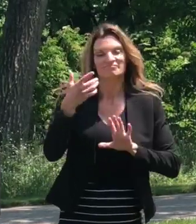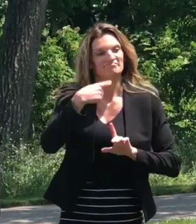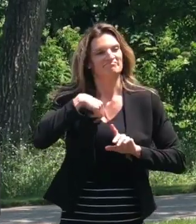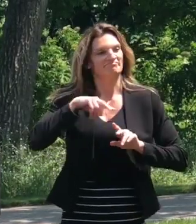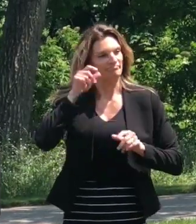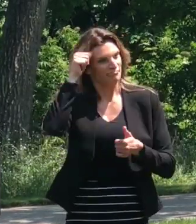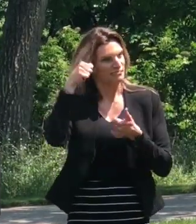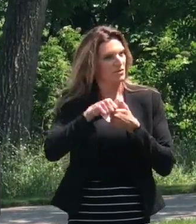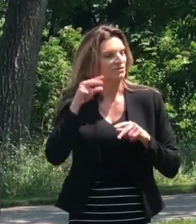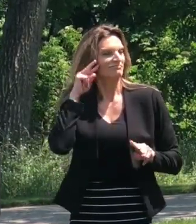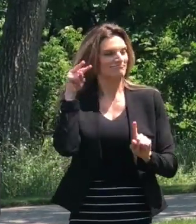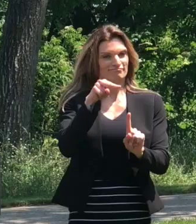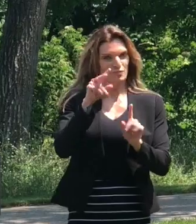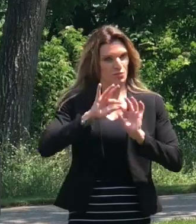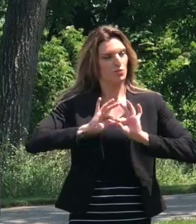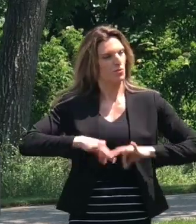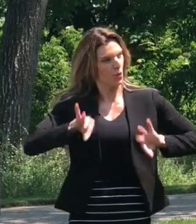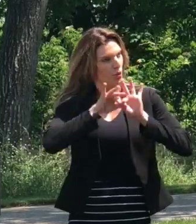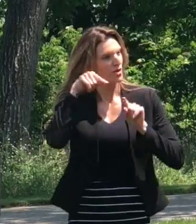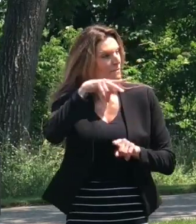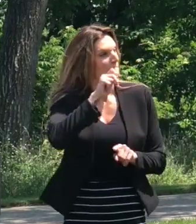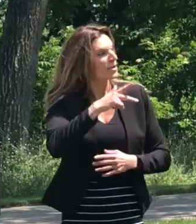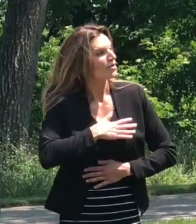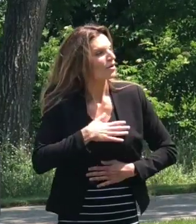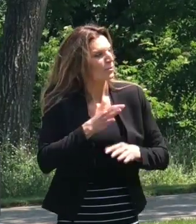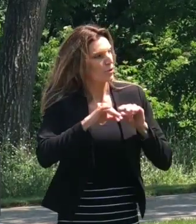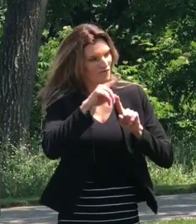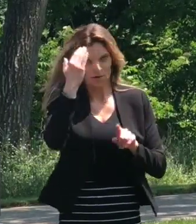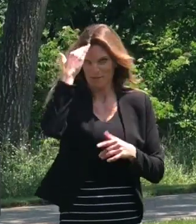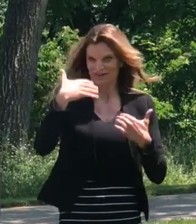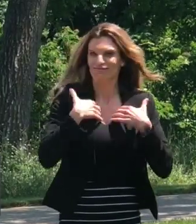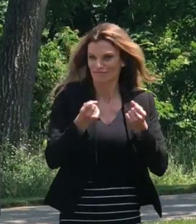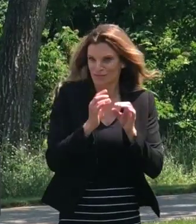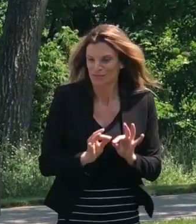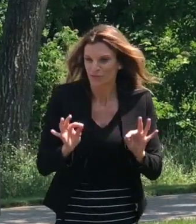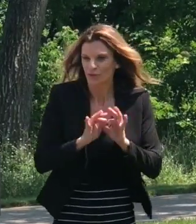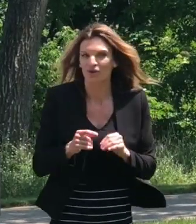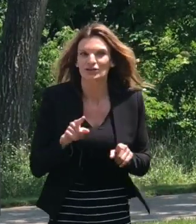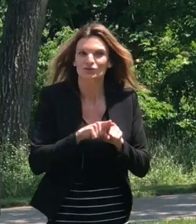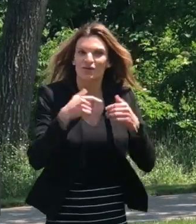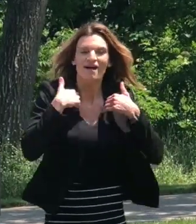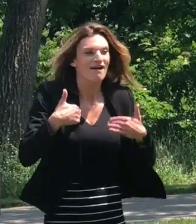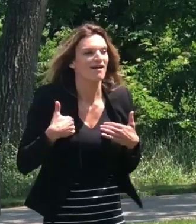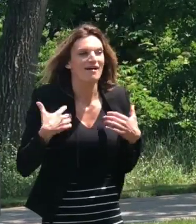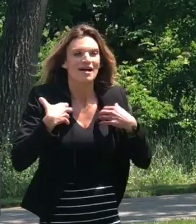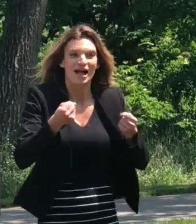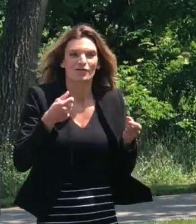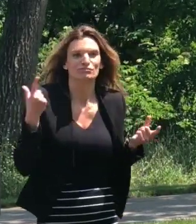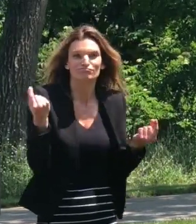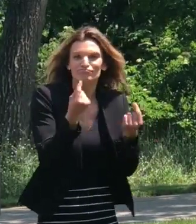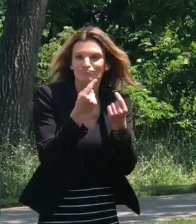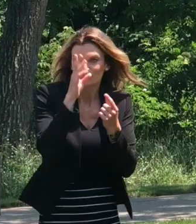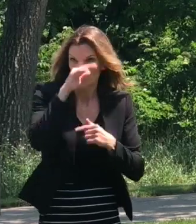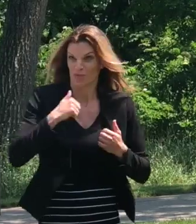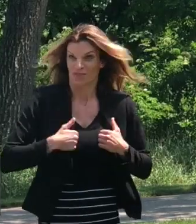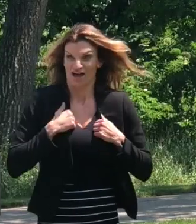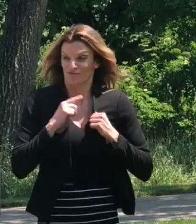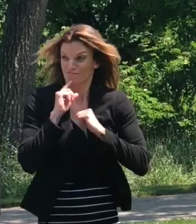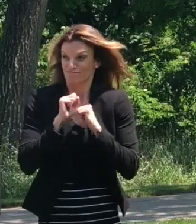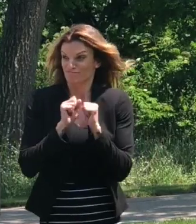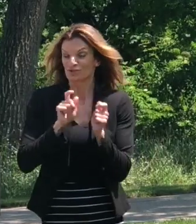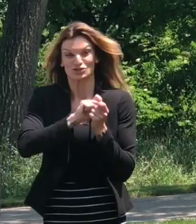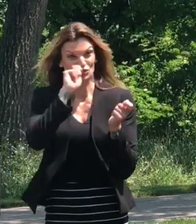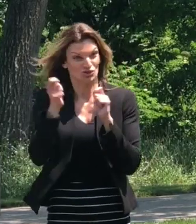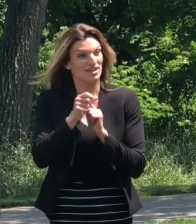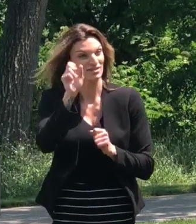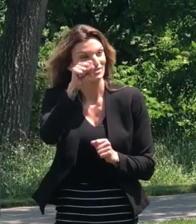how essential parks are to our physical and mental well-being. Although nearly every aspect of our lives was turned upside down, we saw